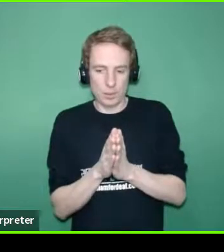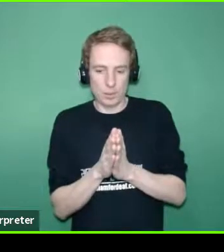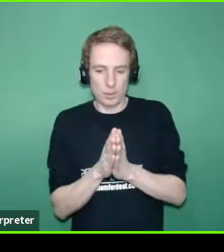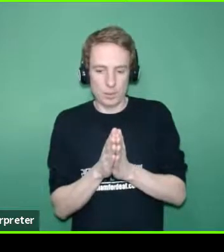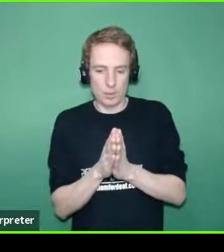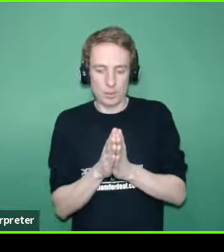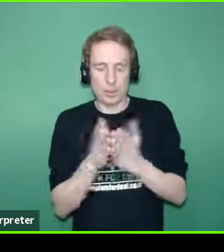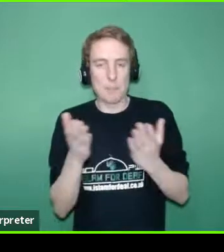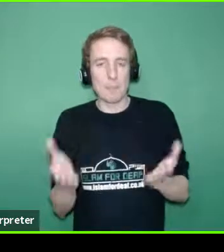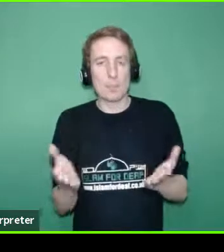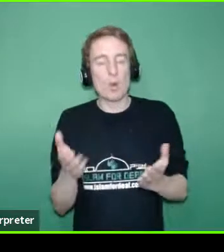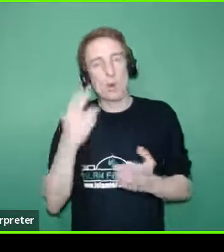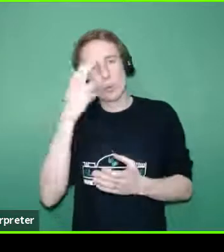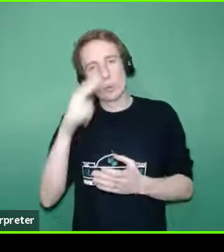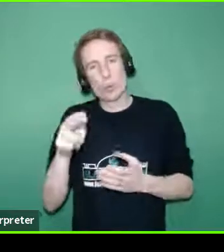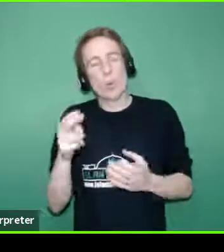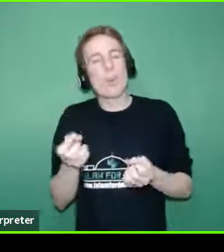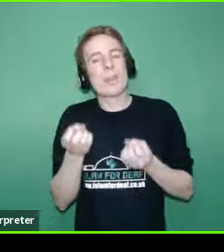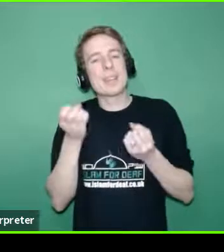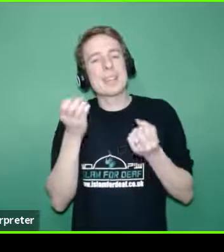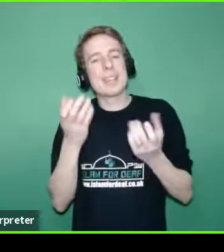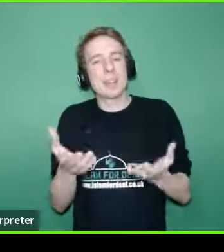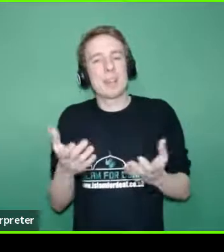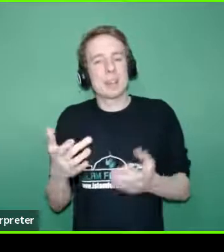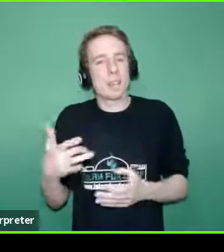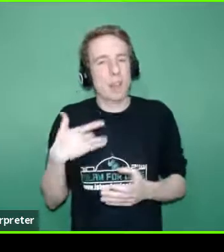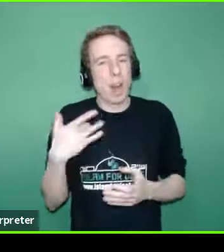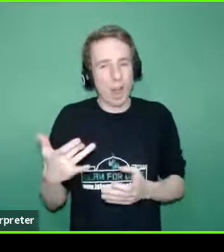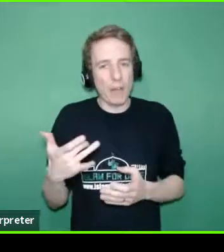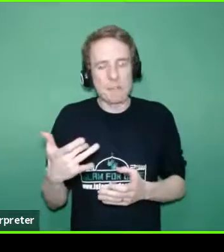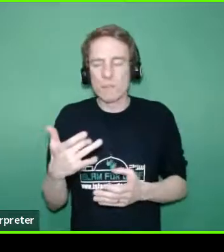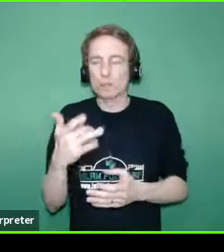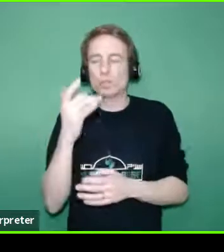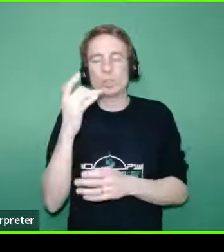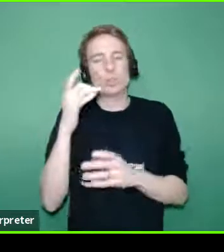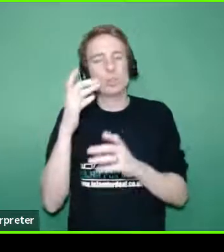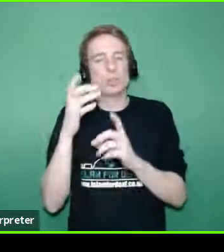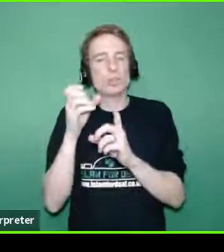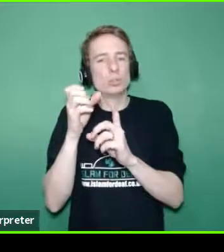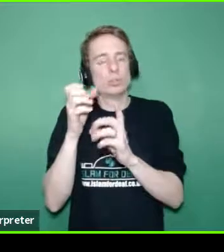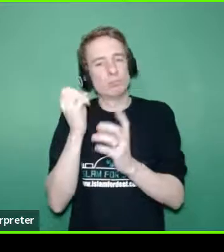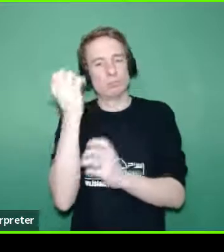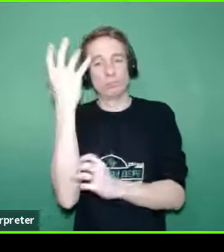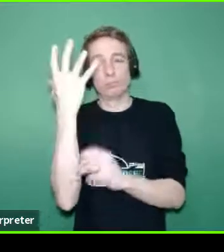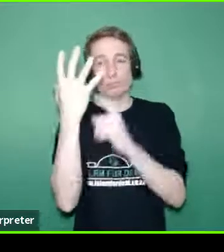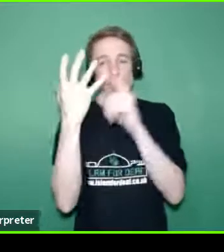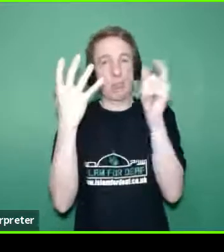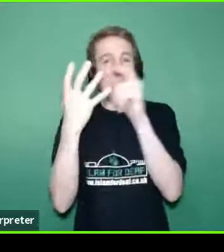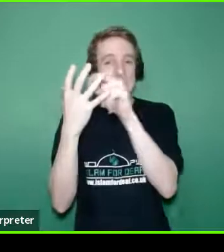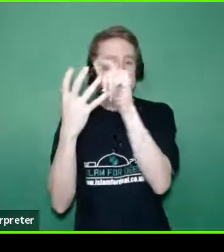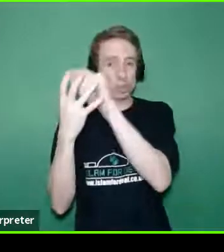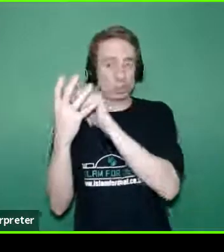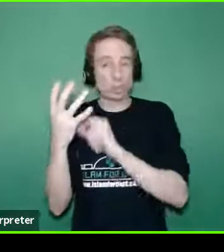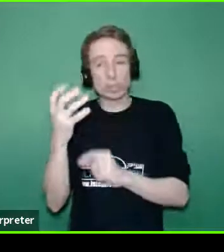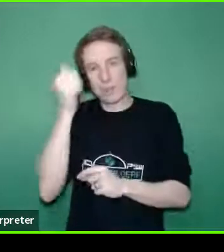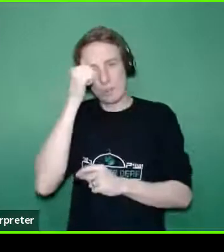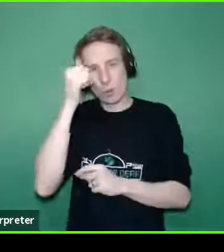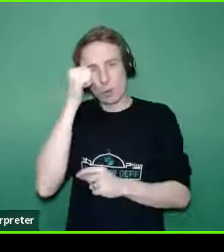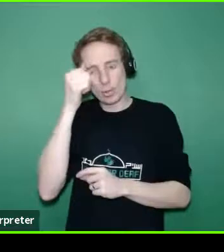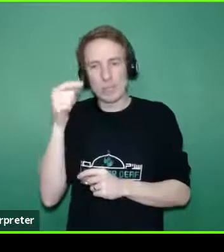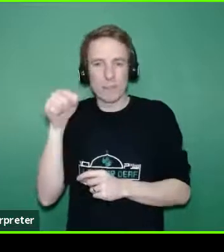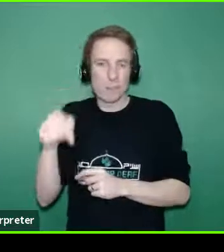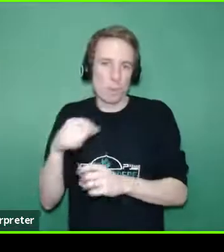giving of life to the branches of knowledge of the faith,